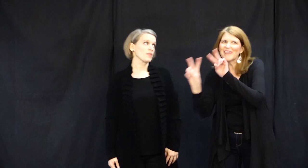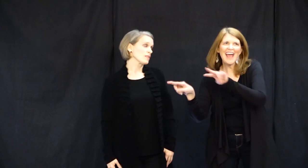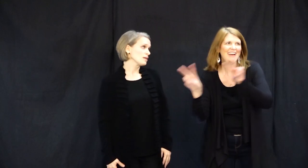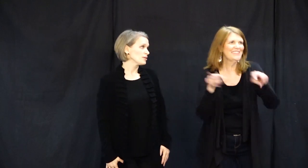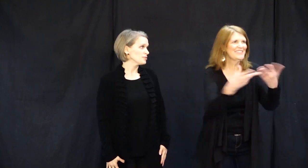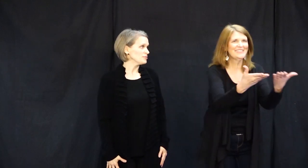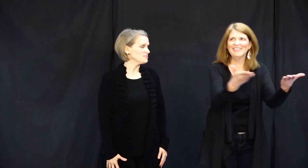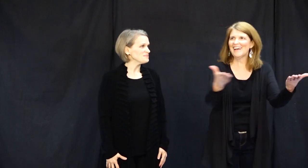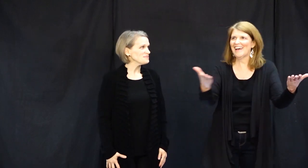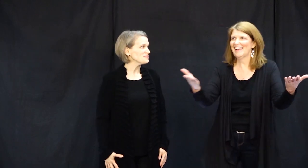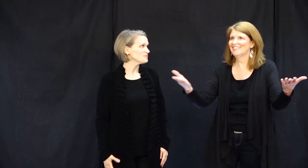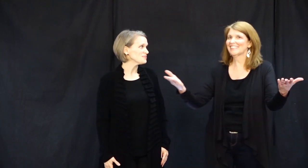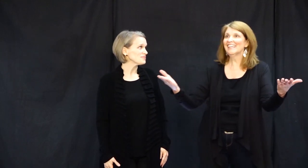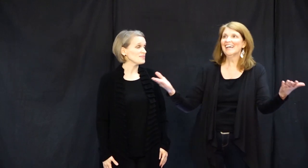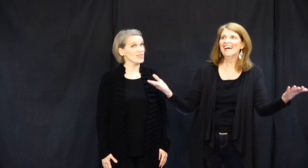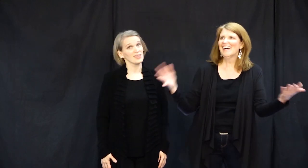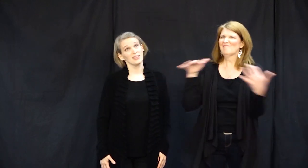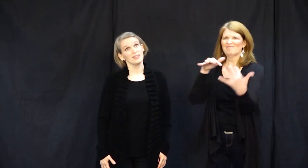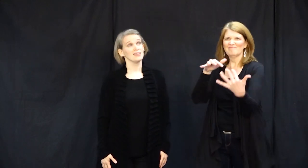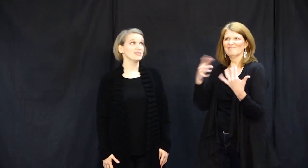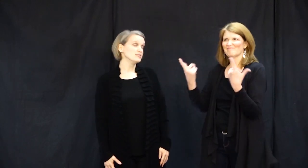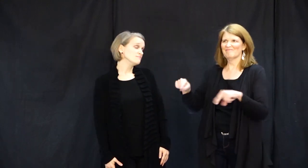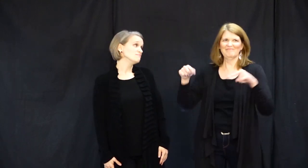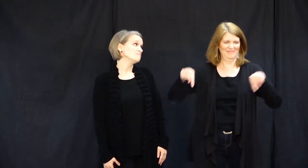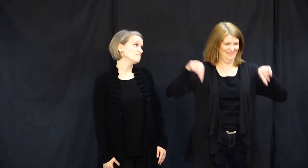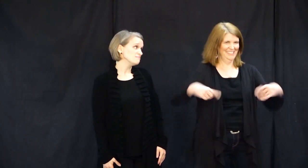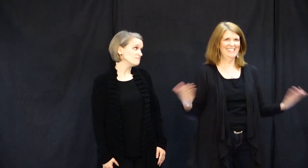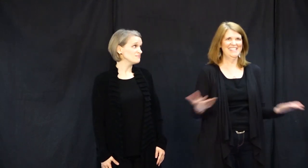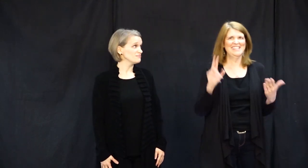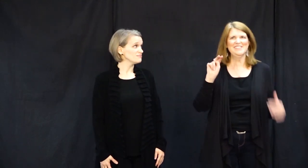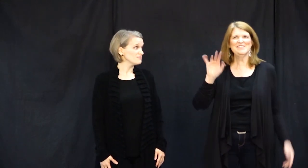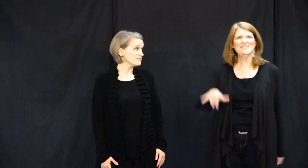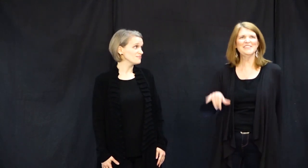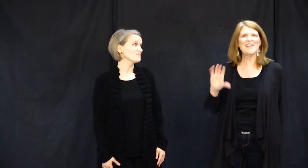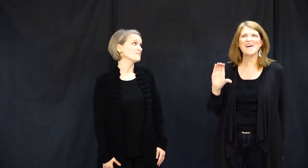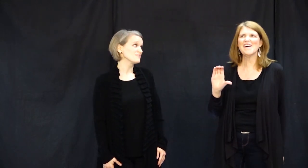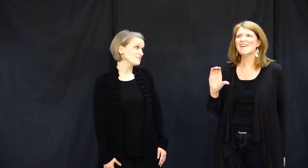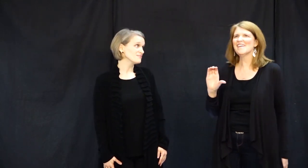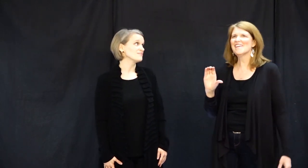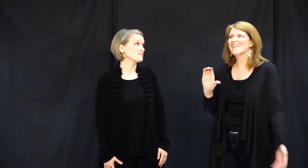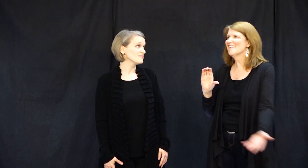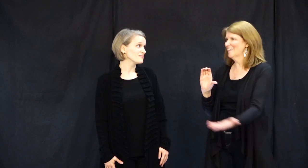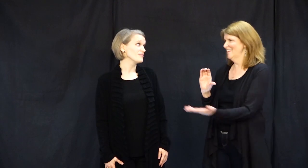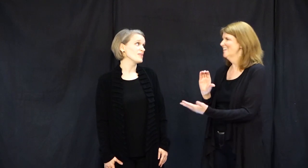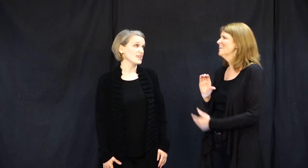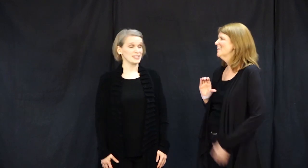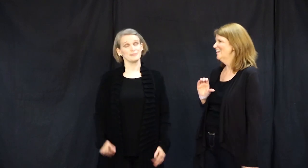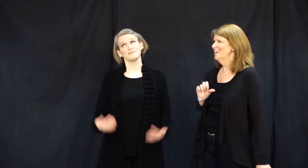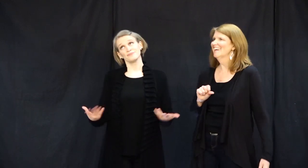around, the revolution's happening in New York.